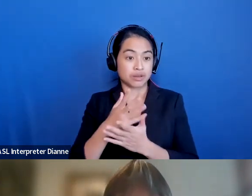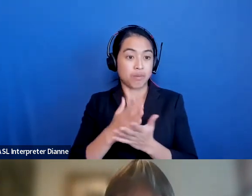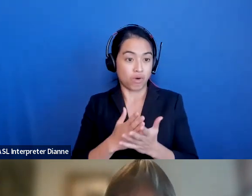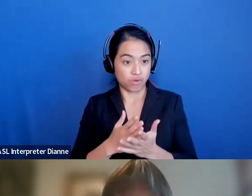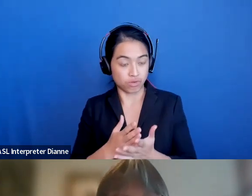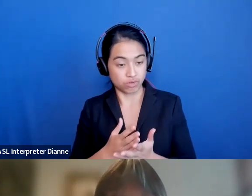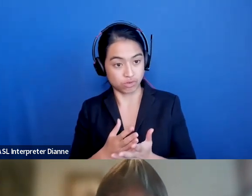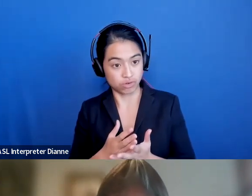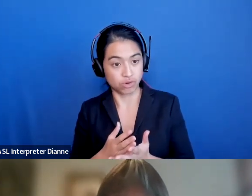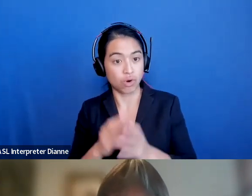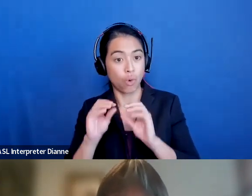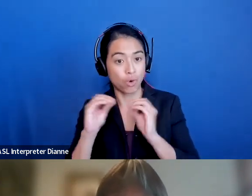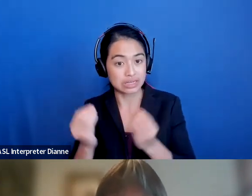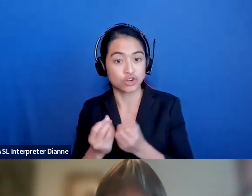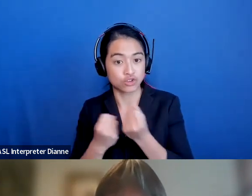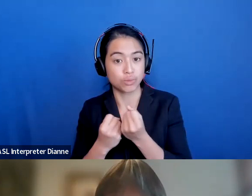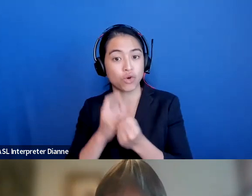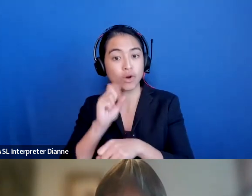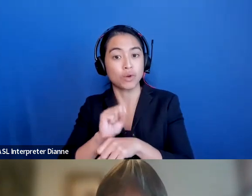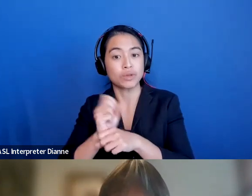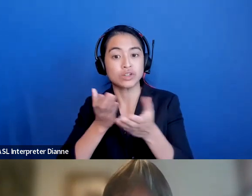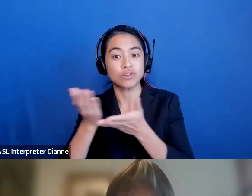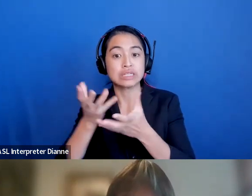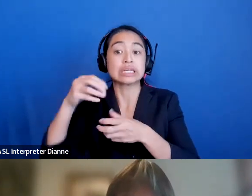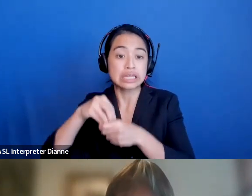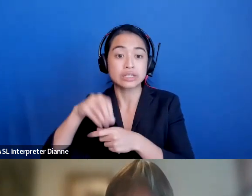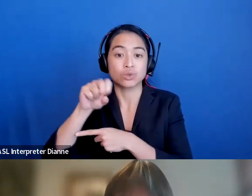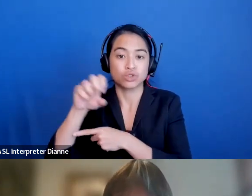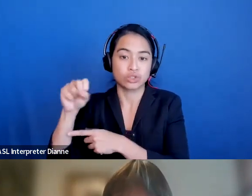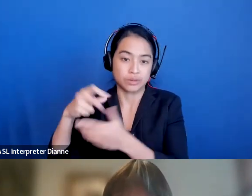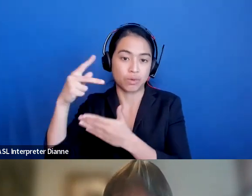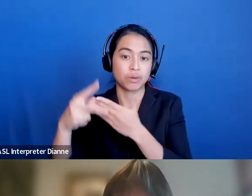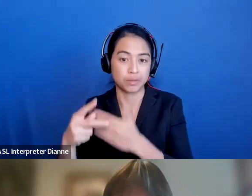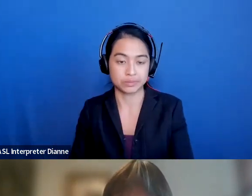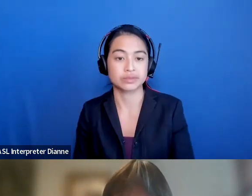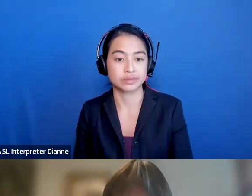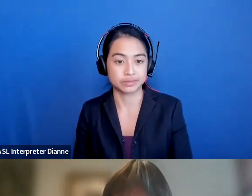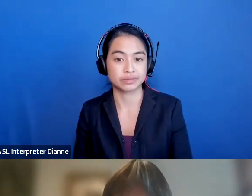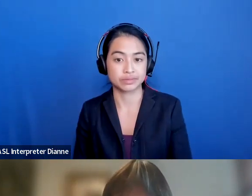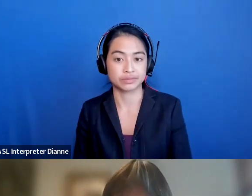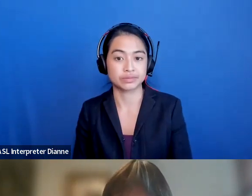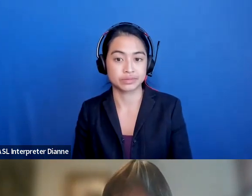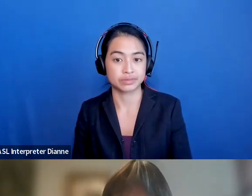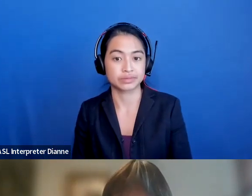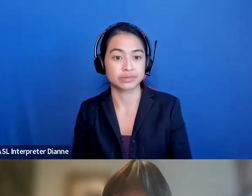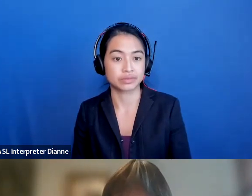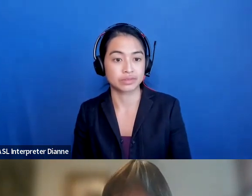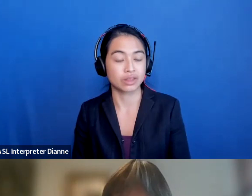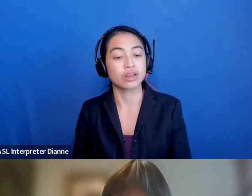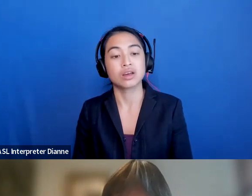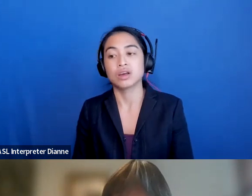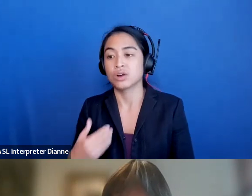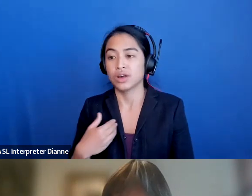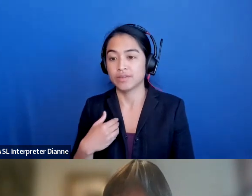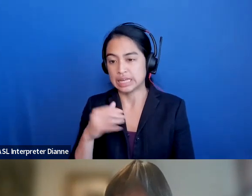is organizational support for employment services within social service programs. There is a similar